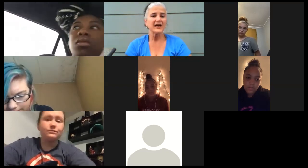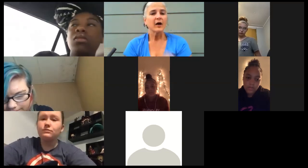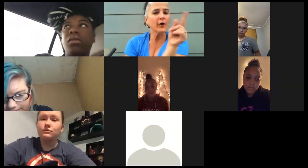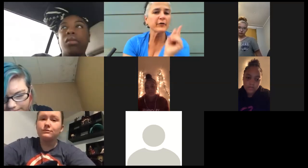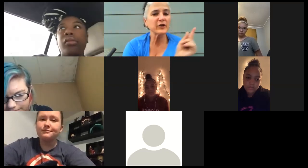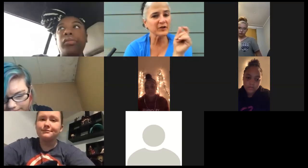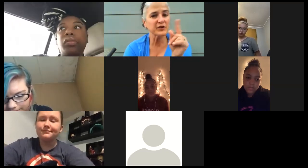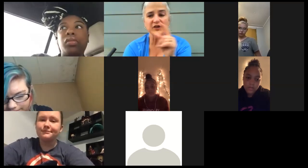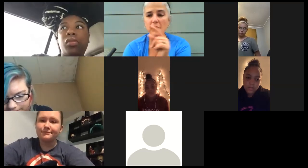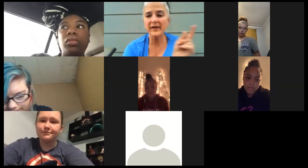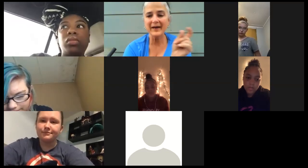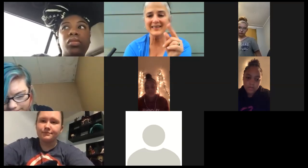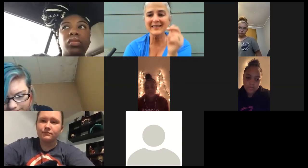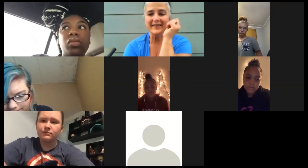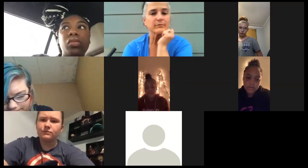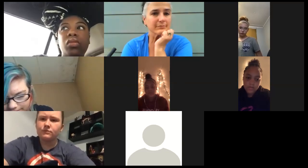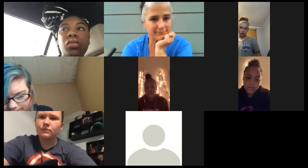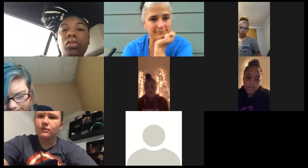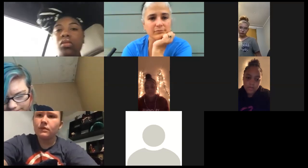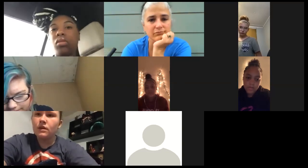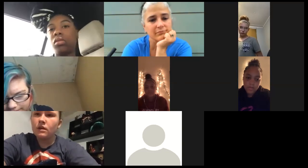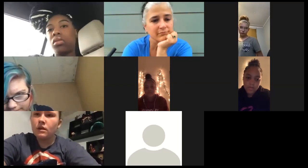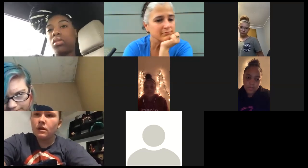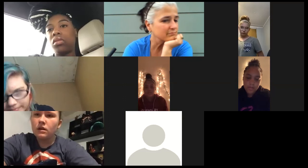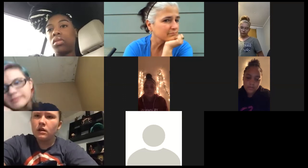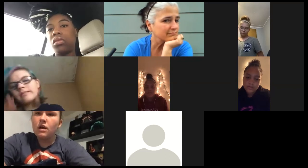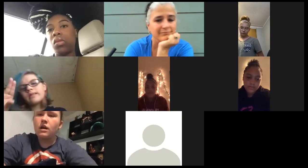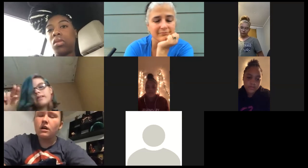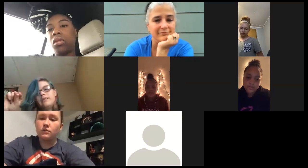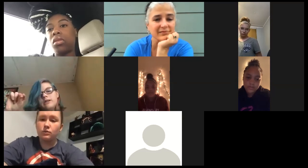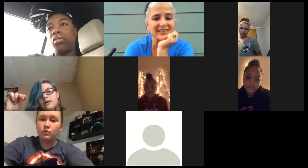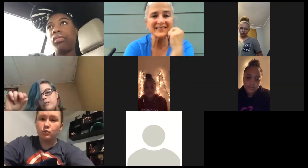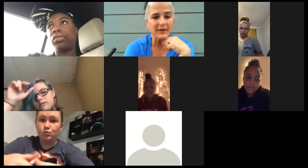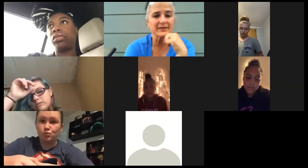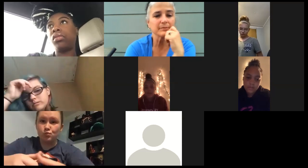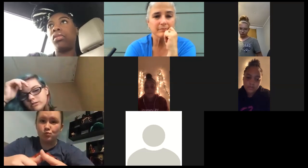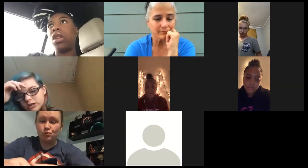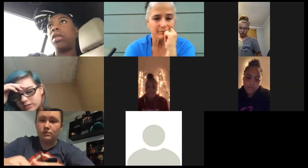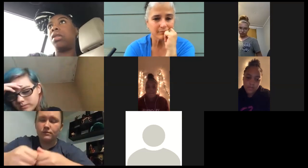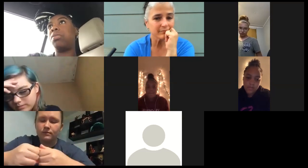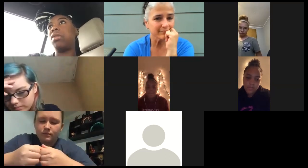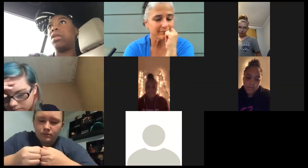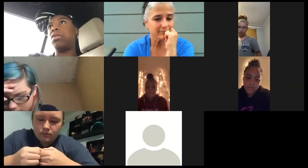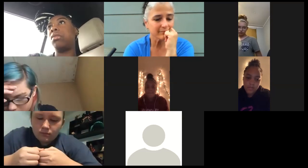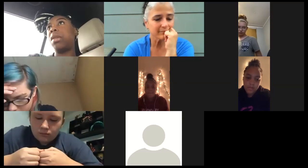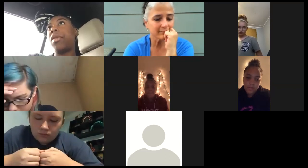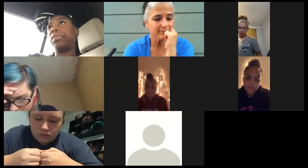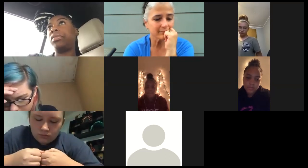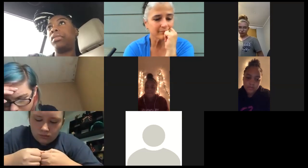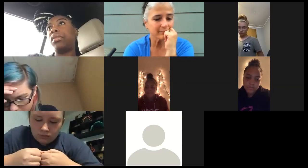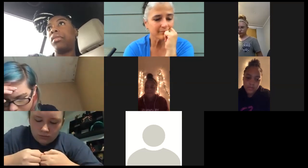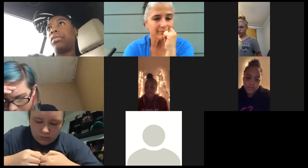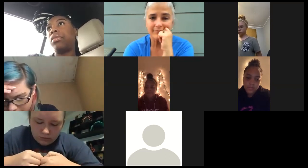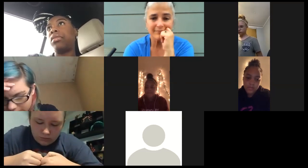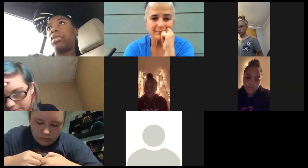with it. Are there any questions for me about anything? I had a question. Yes, Alice. I was gonna